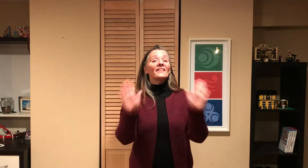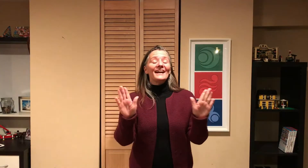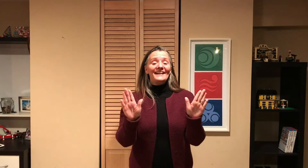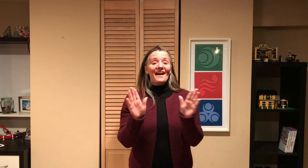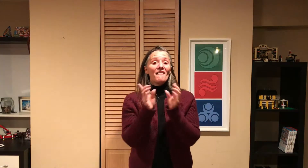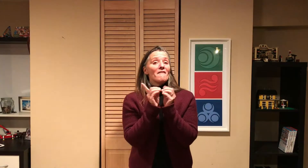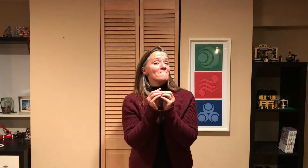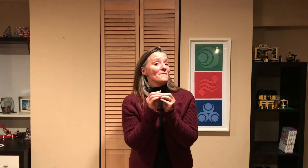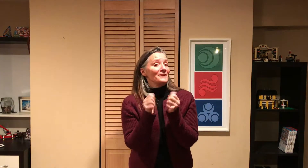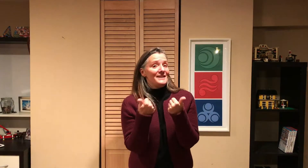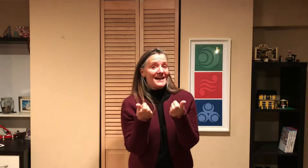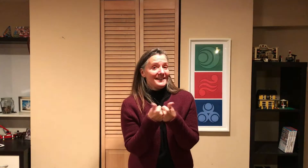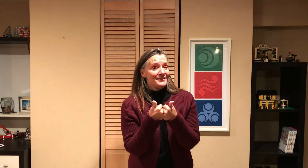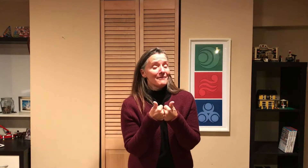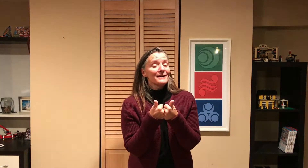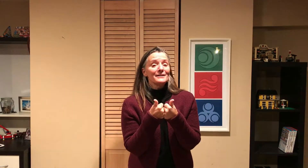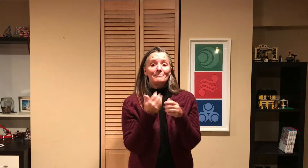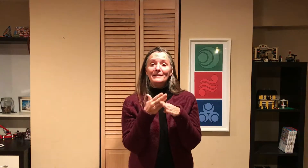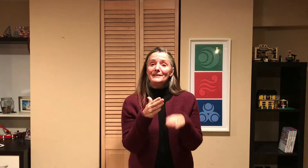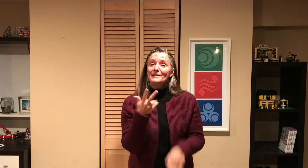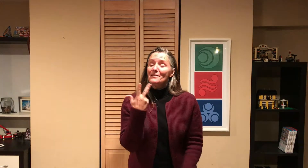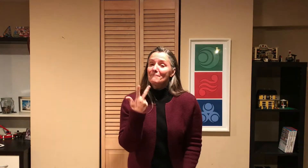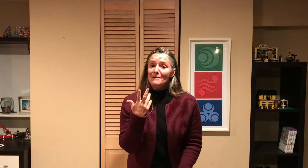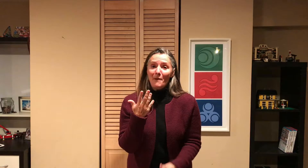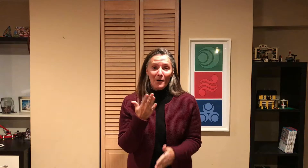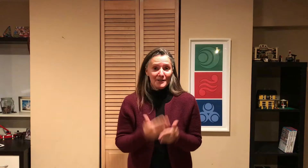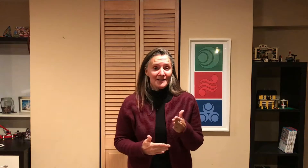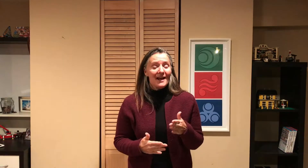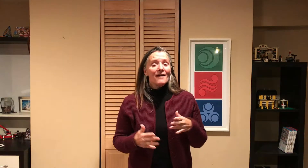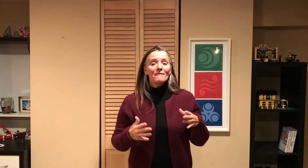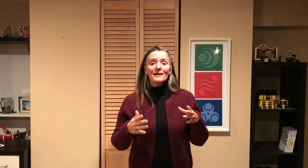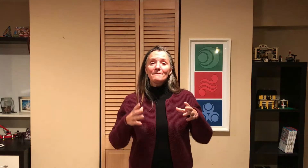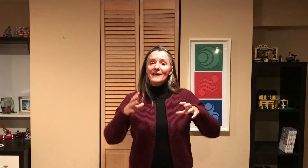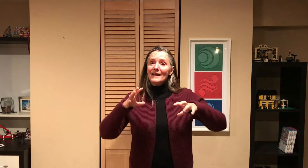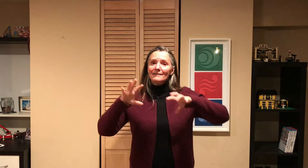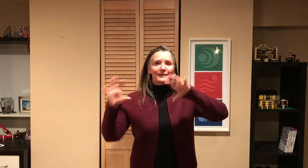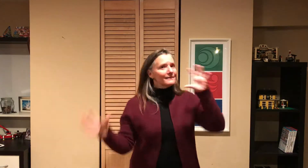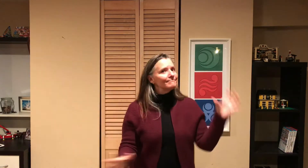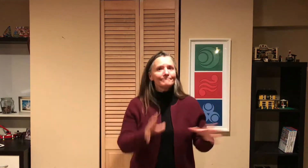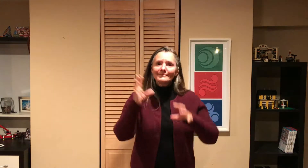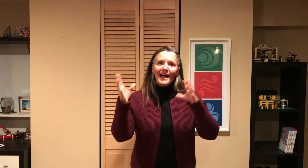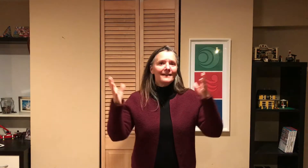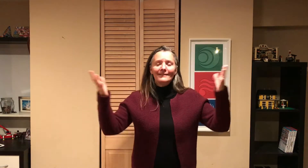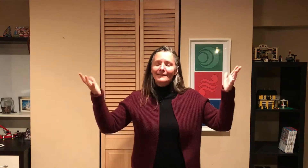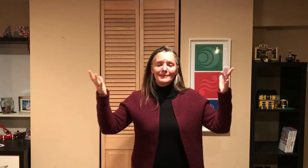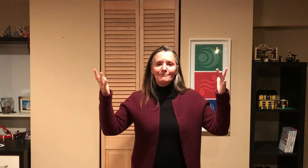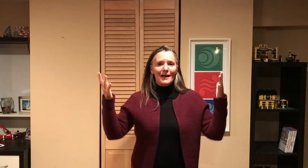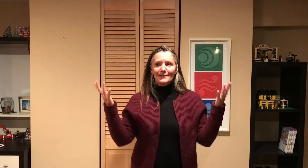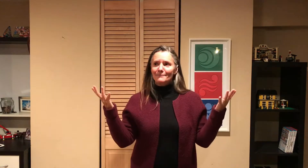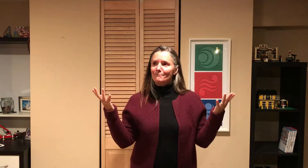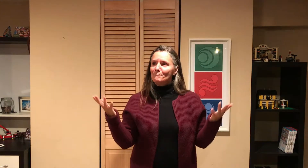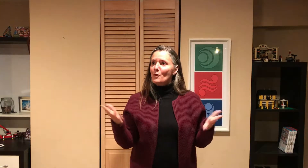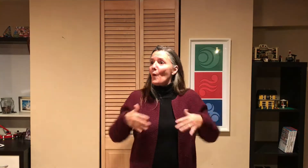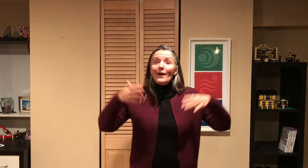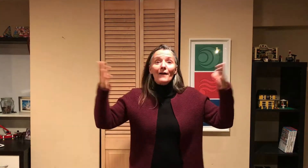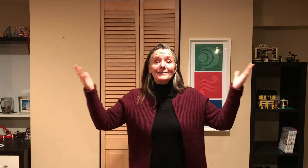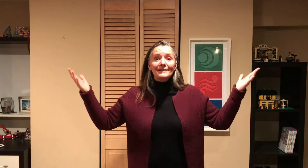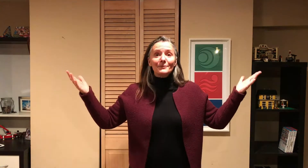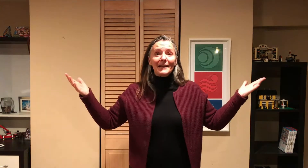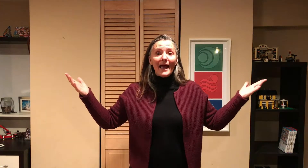Okay, now one more challenge. We're going to split this into 3 parts. And we're going to make it look, I don't know, as choir-esque as we can